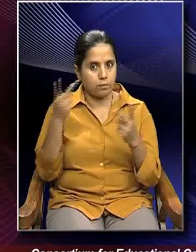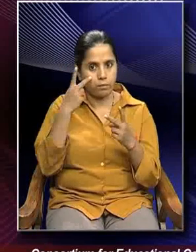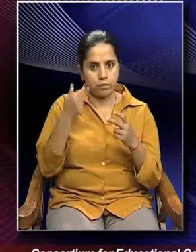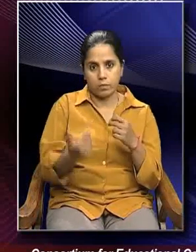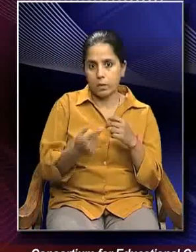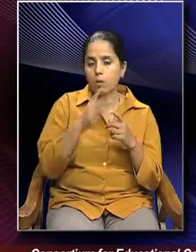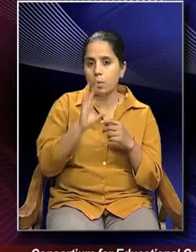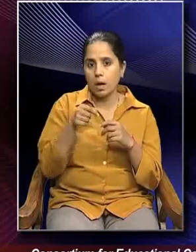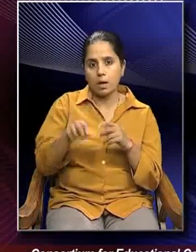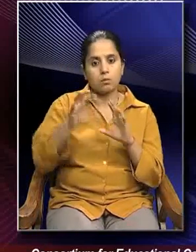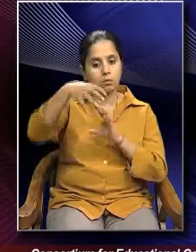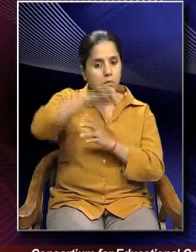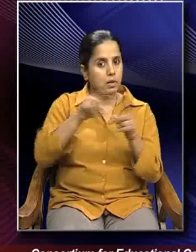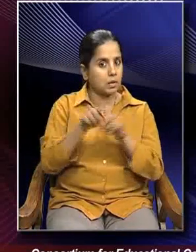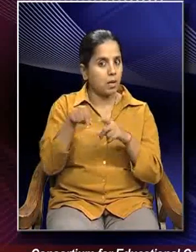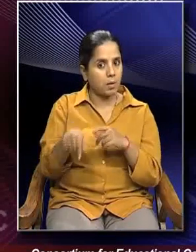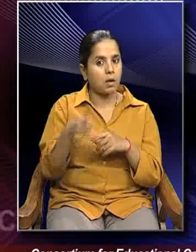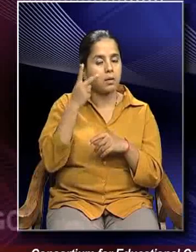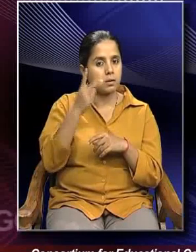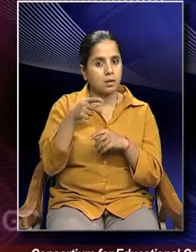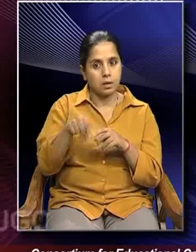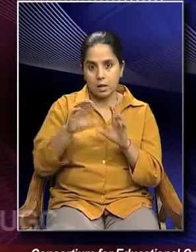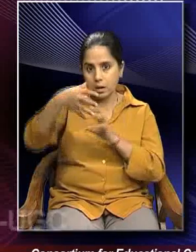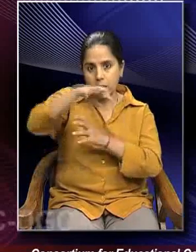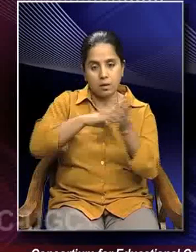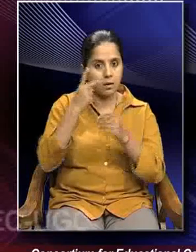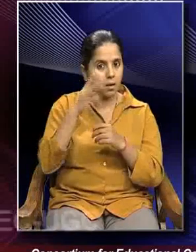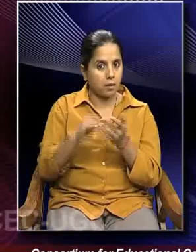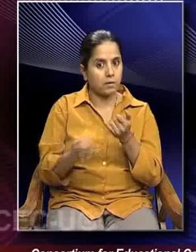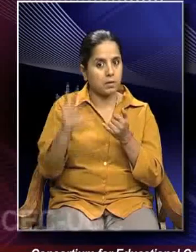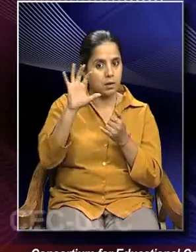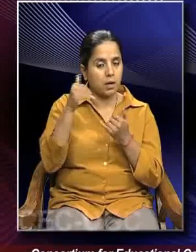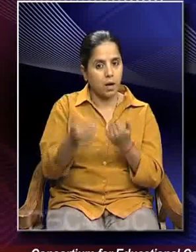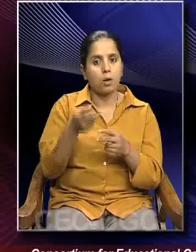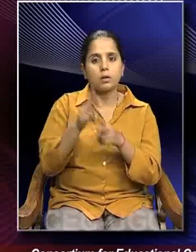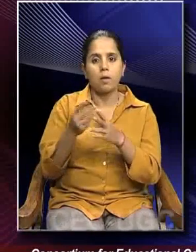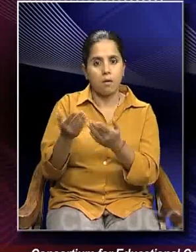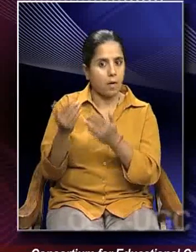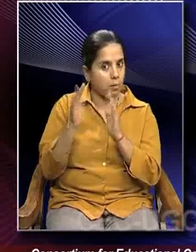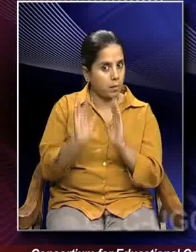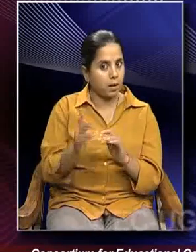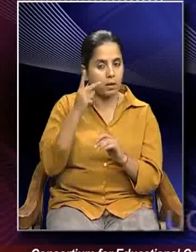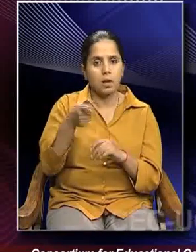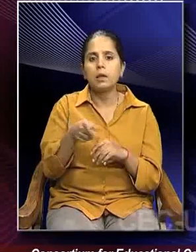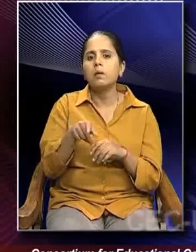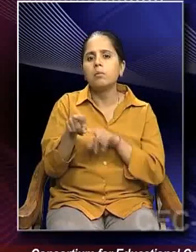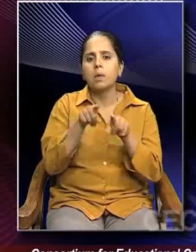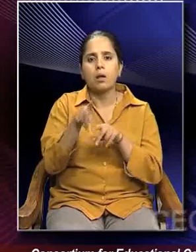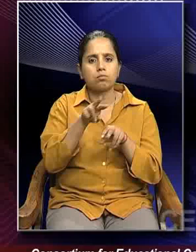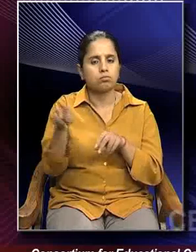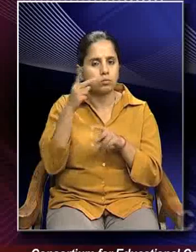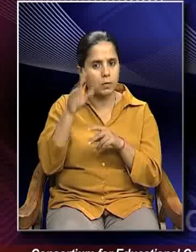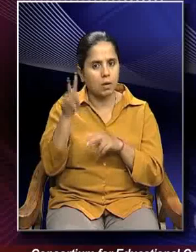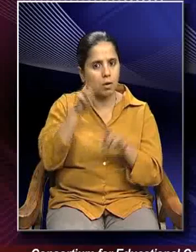of nation state. Now, the concept of nation state, its existence depends on the meaningful